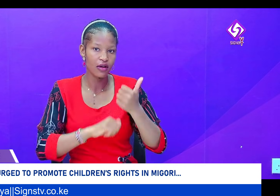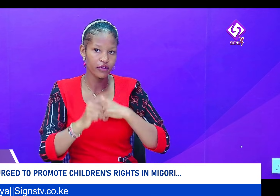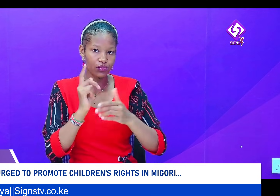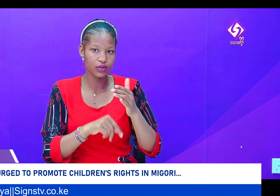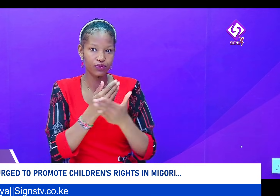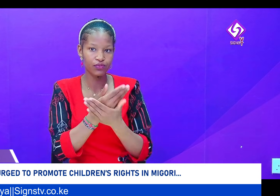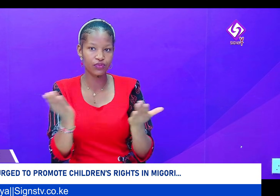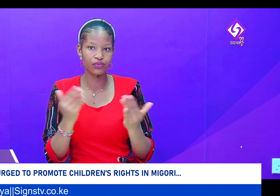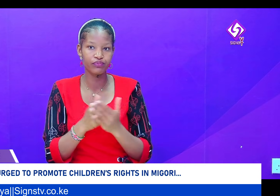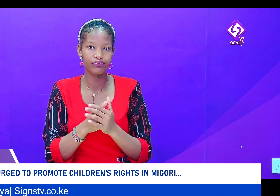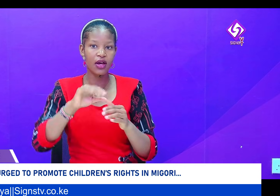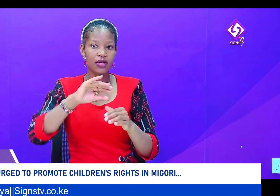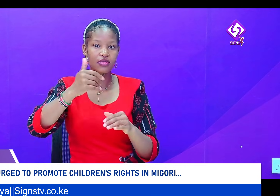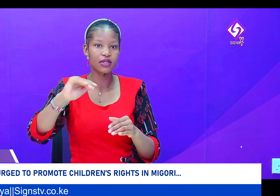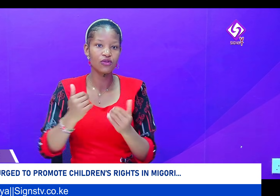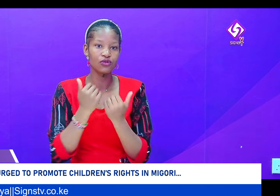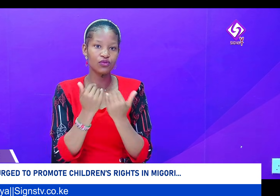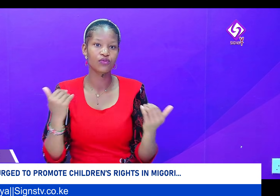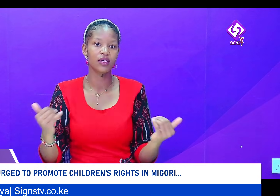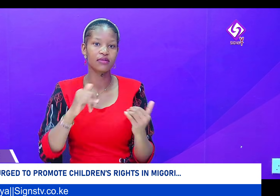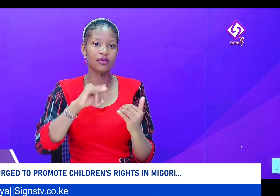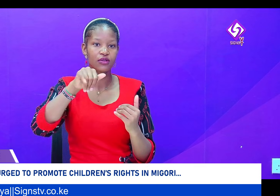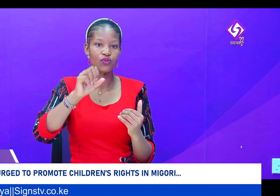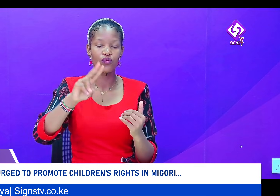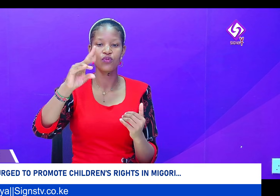actors of their duties towards children.